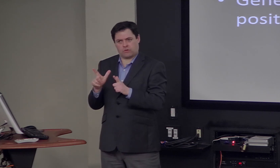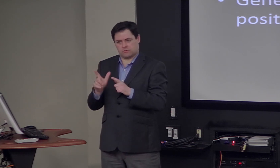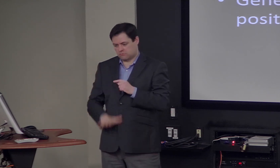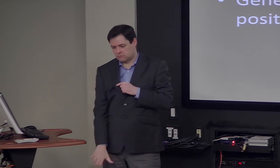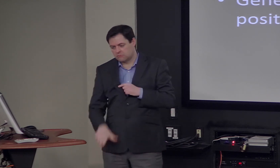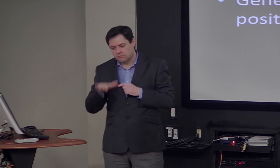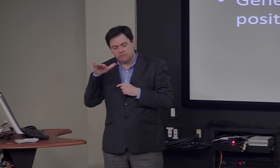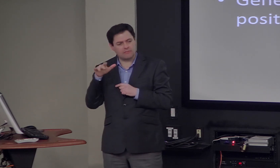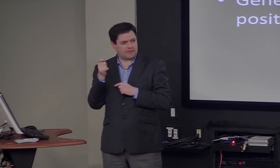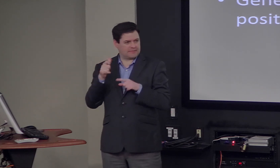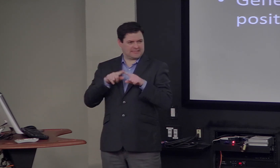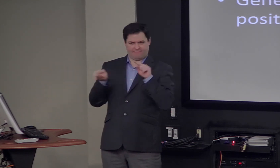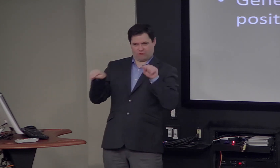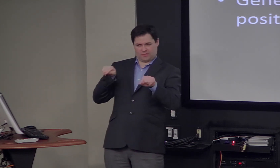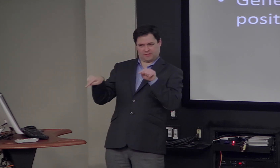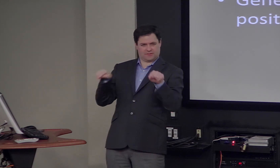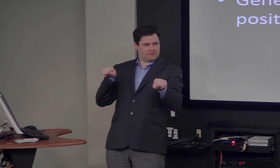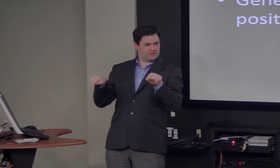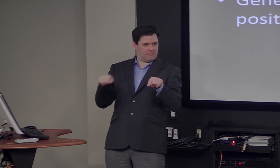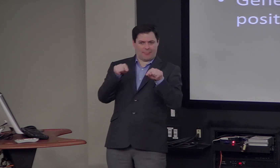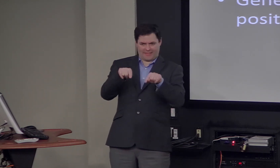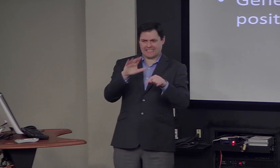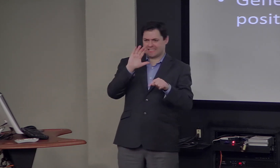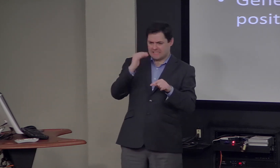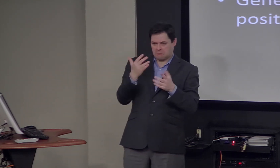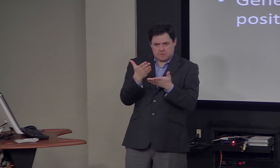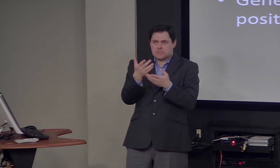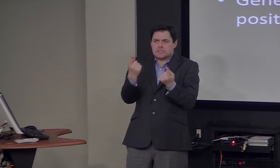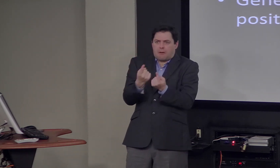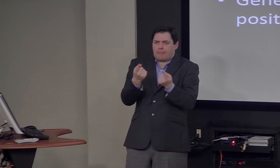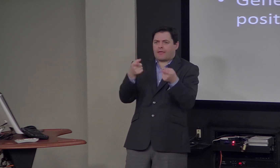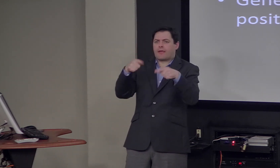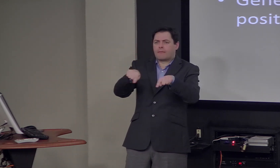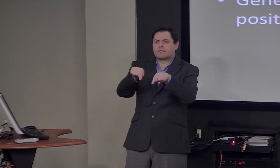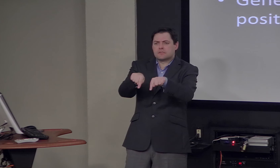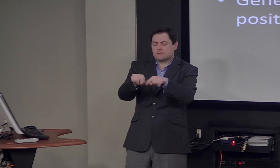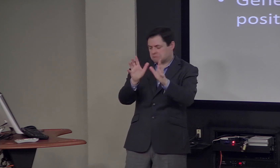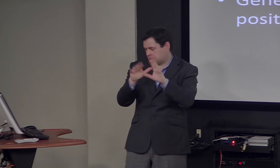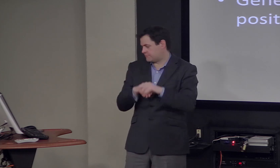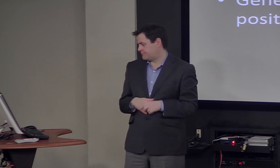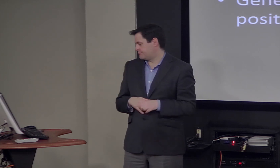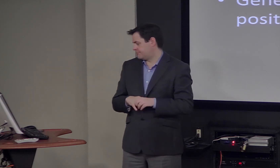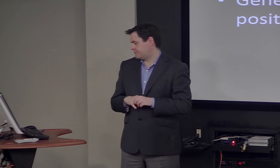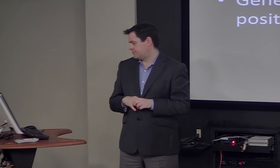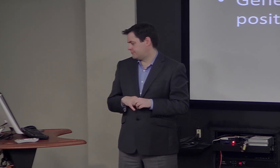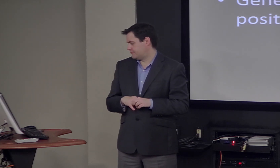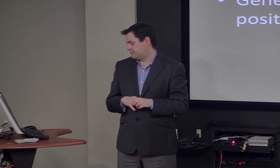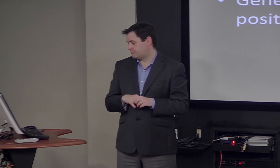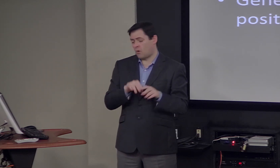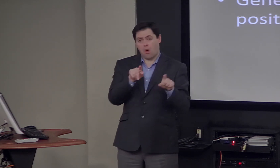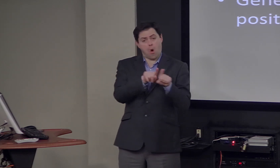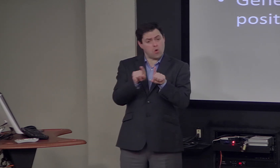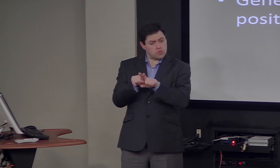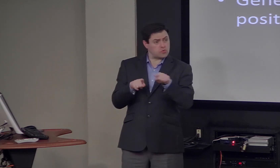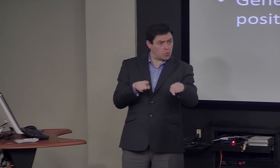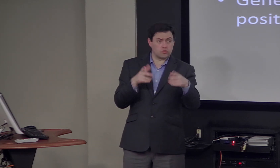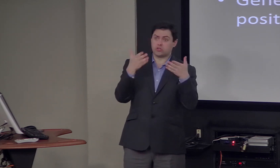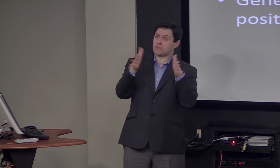dramatic. We look at bilinguals who grow up bilingual, we might find different evidence, but it seems as if adult learners actually have